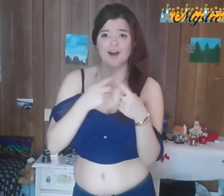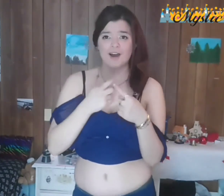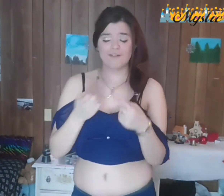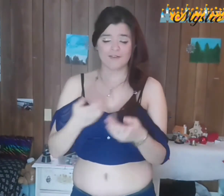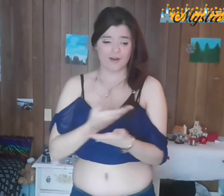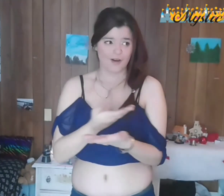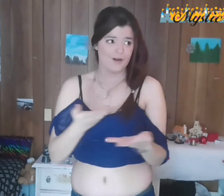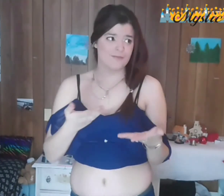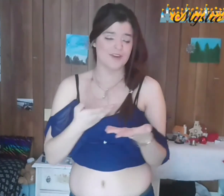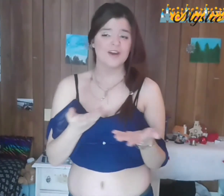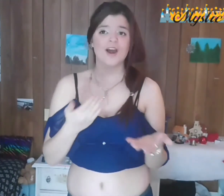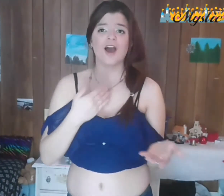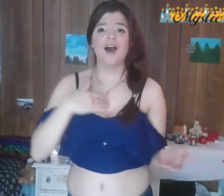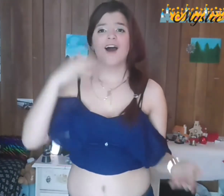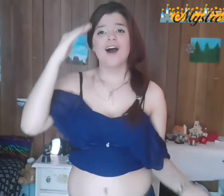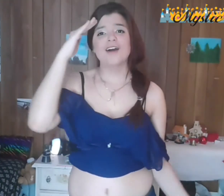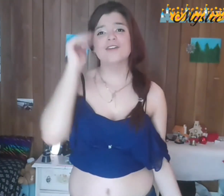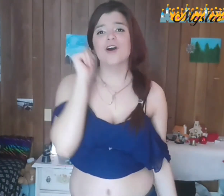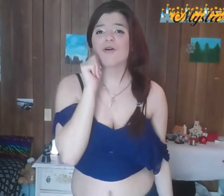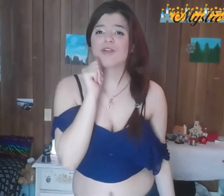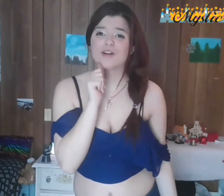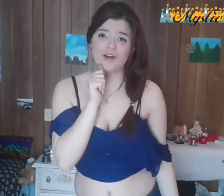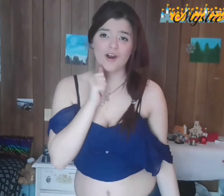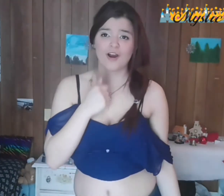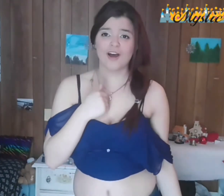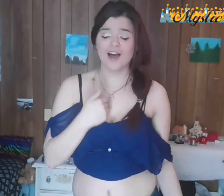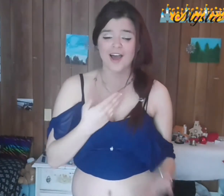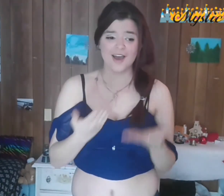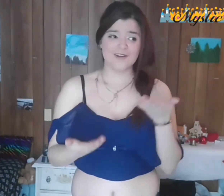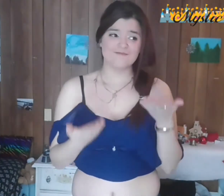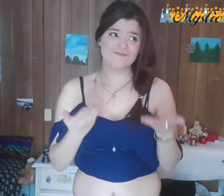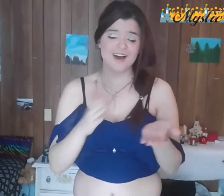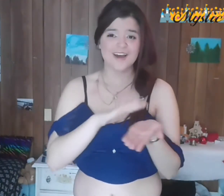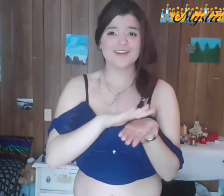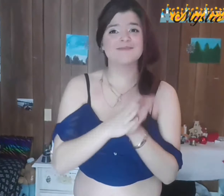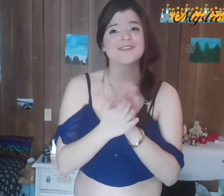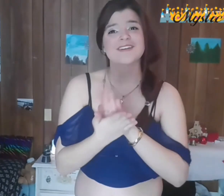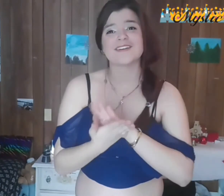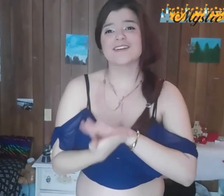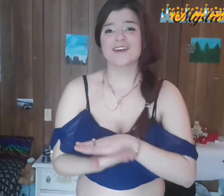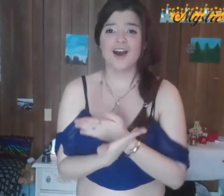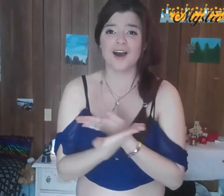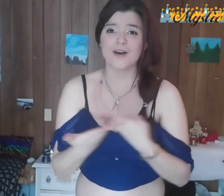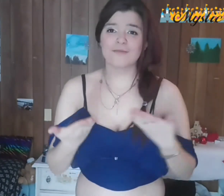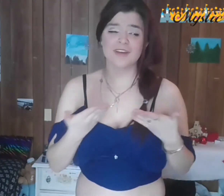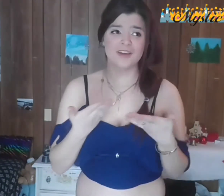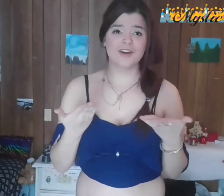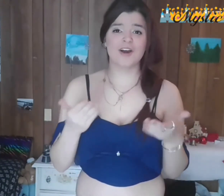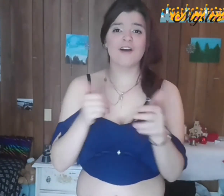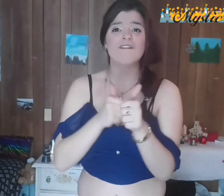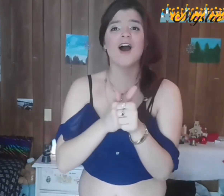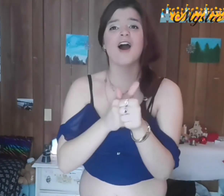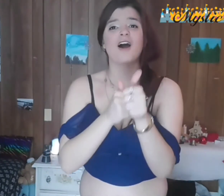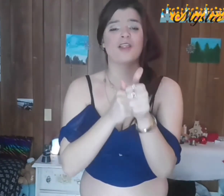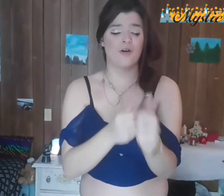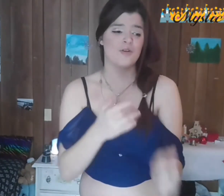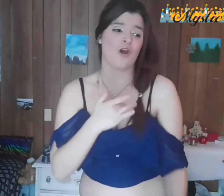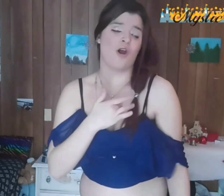far from here? I know the girl I might become here. Follow your